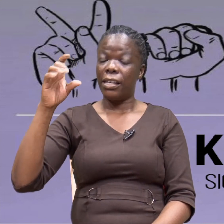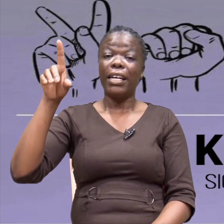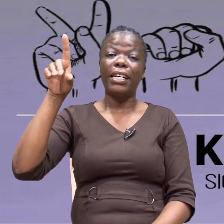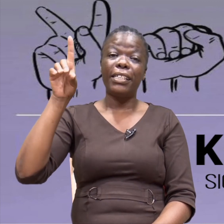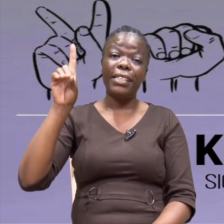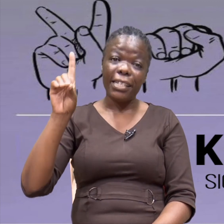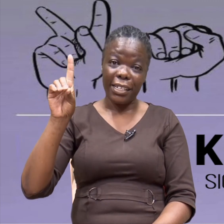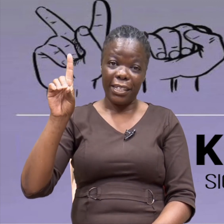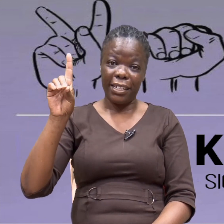D.